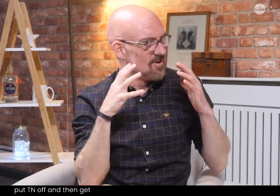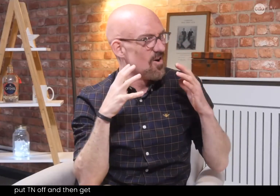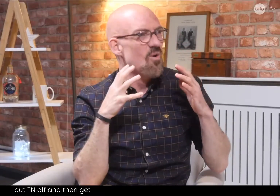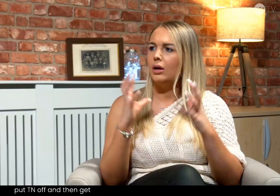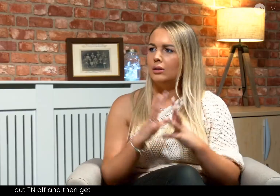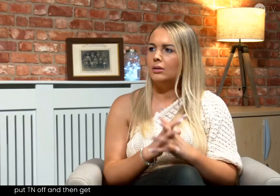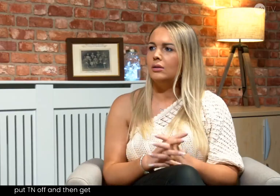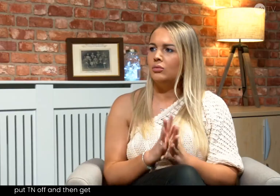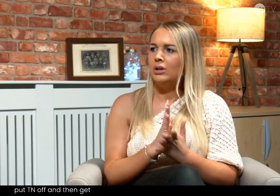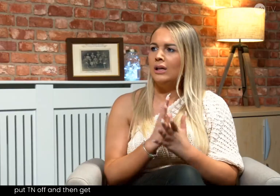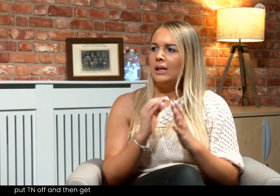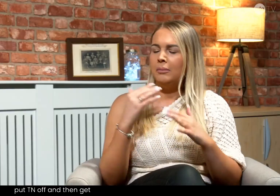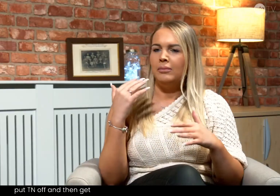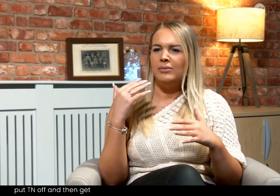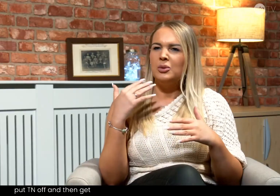So after that, did it feel much better?